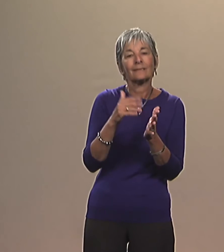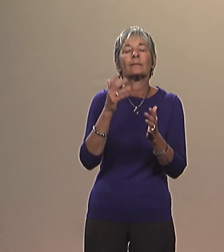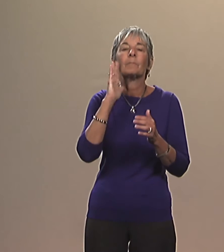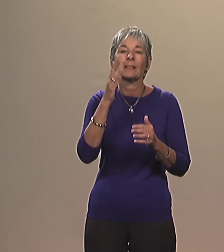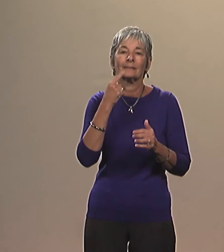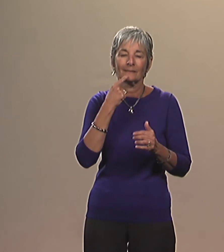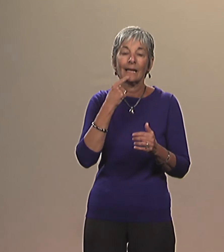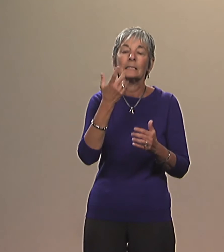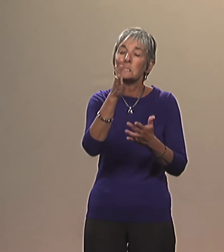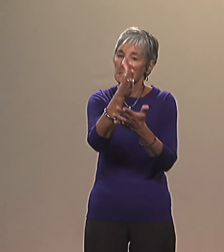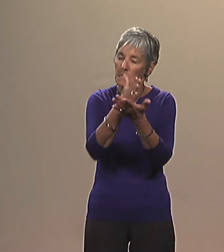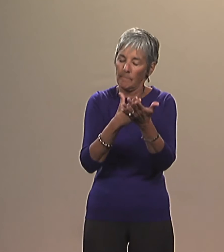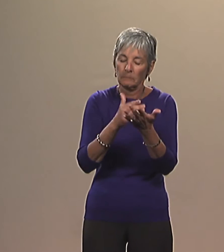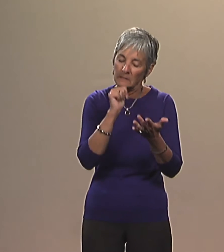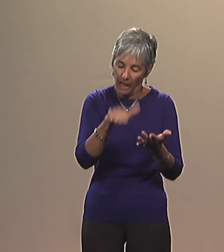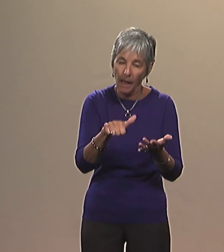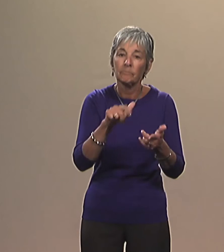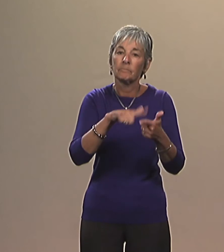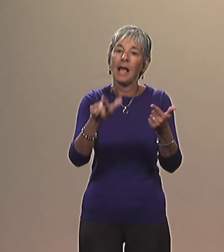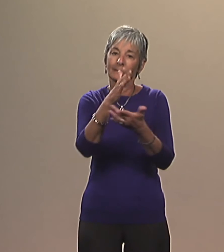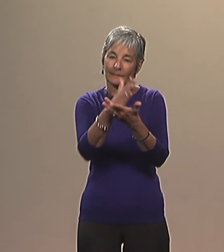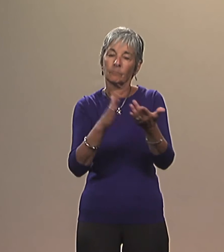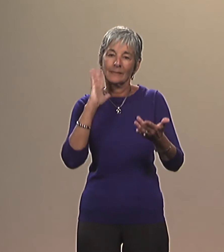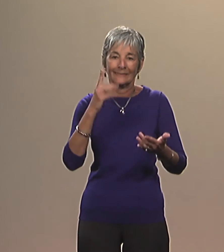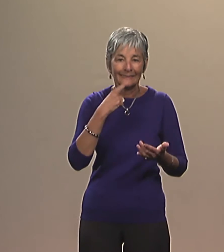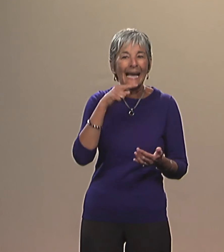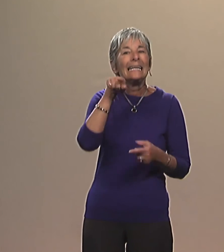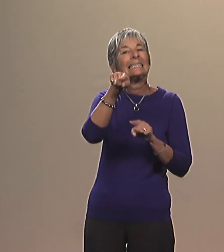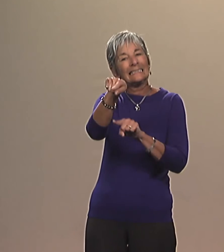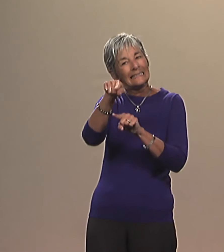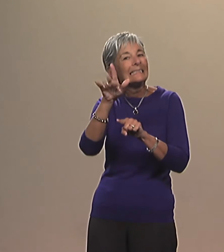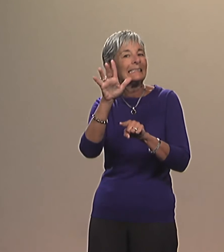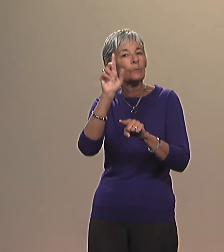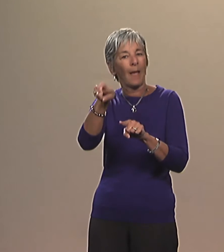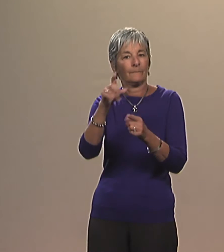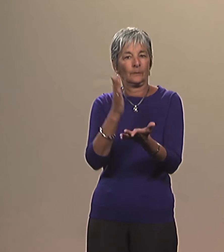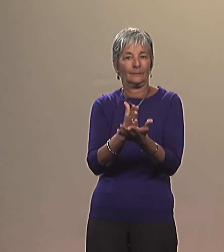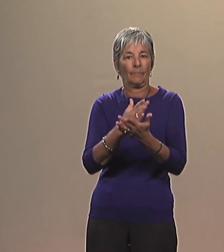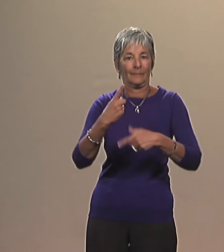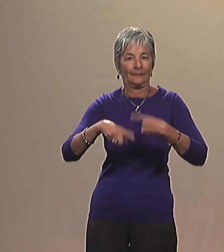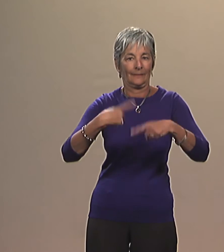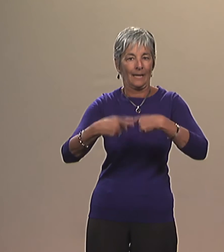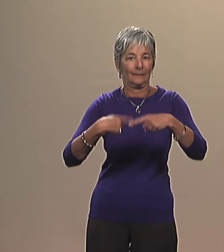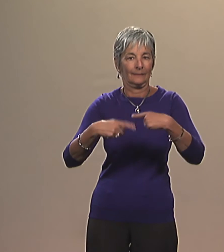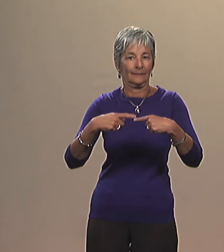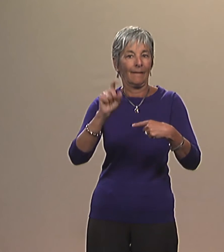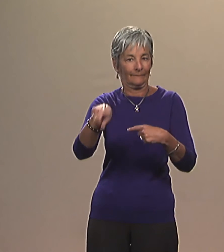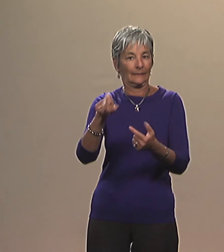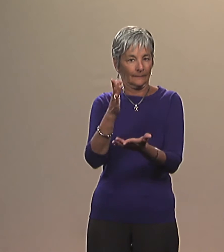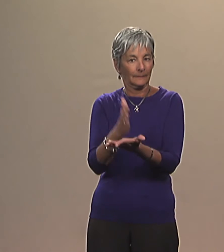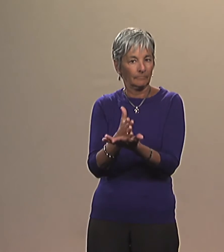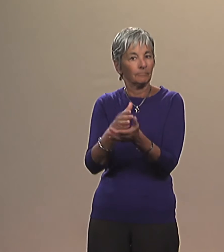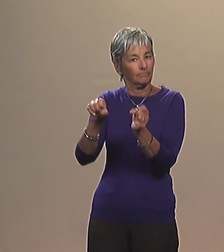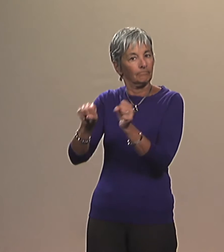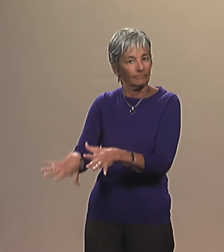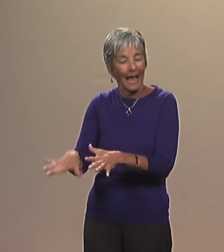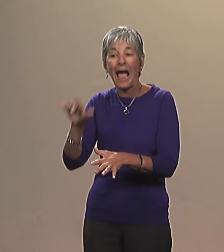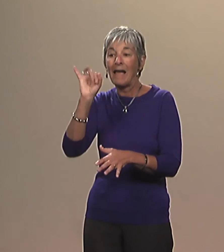signing. Not all do this, some don't, but some do. They tell the family to stop signing, and that if signing is used, the